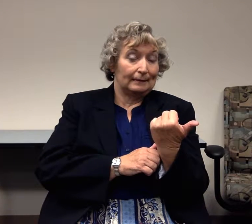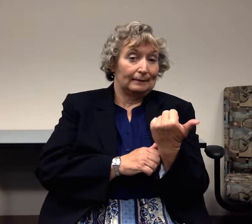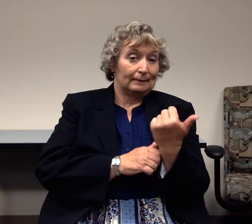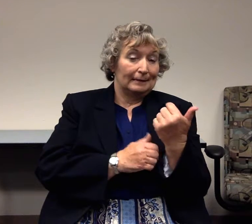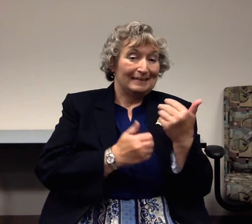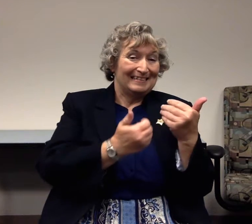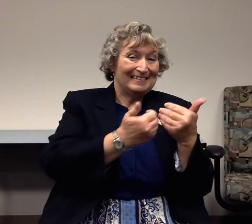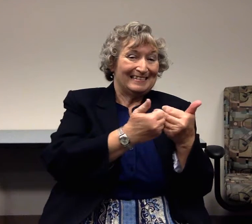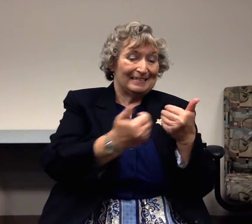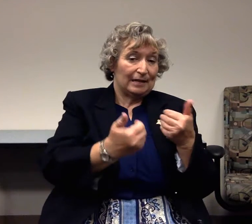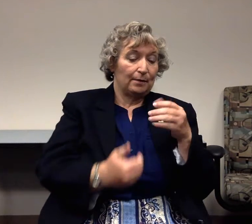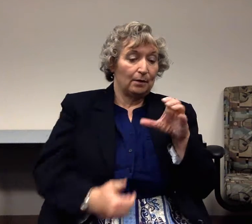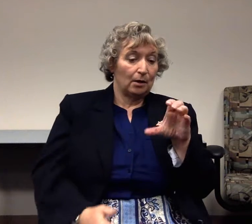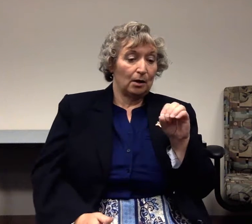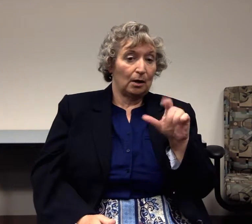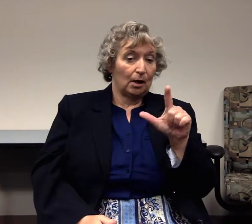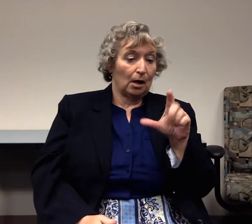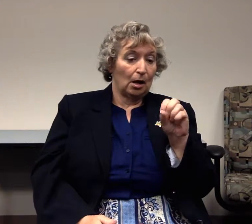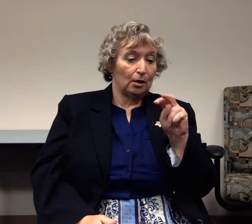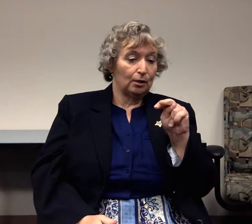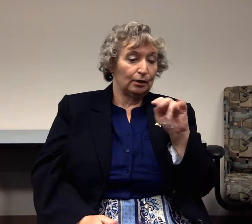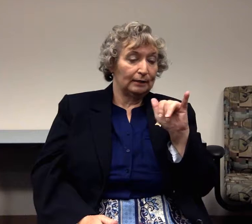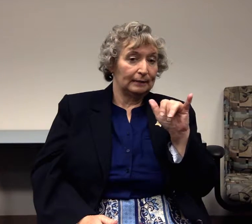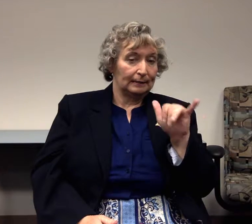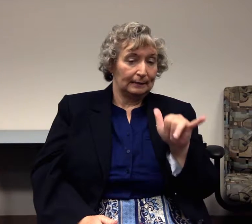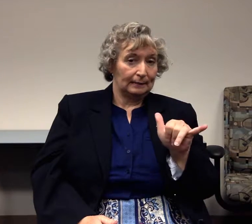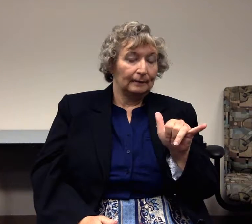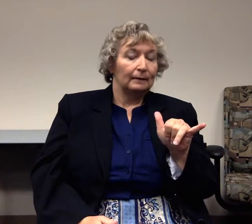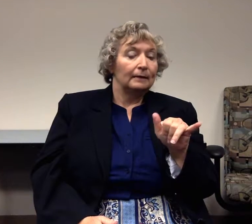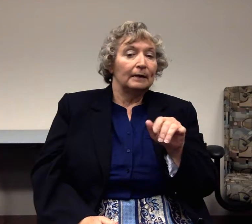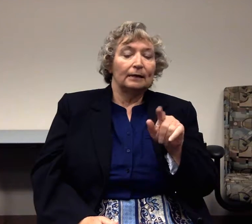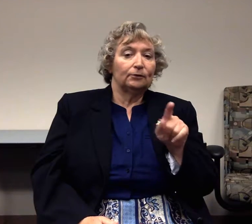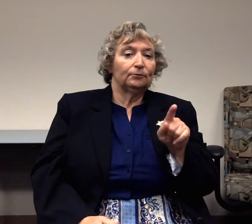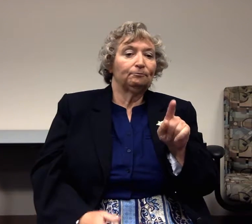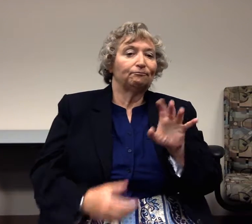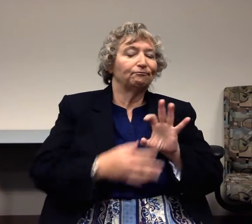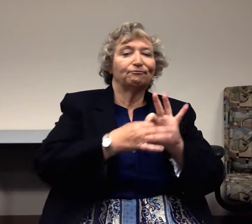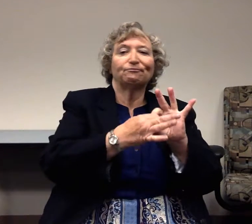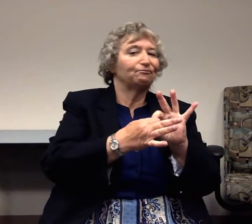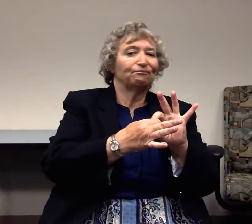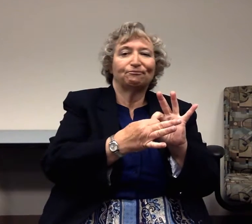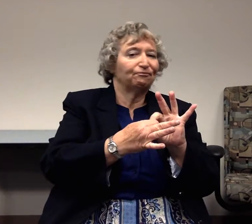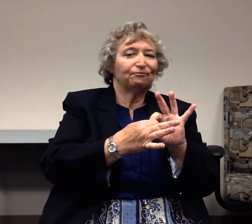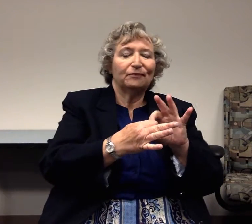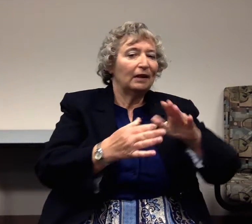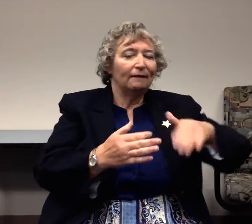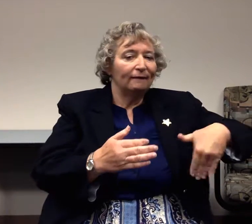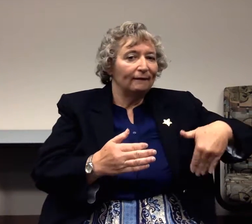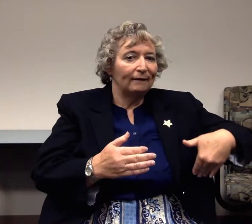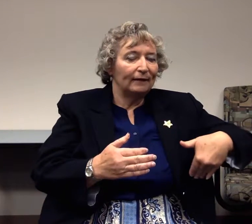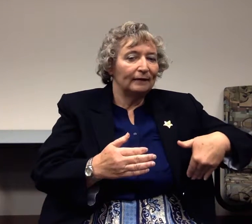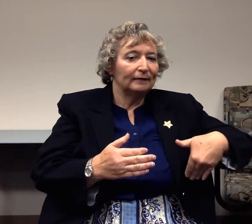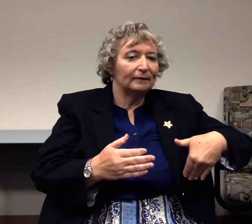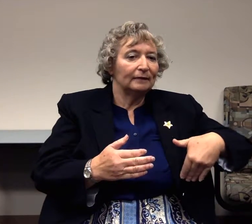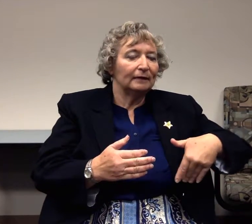well-trained soldiers. They're just volunteers. And they lack supplies. We didn't have enough money coming in to keep them